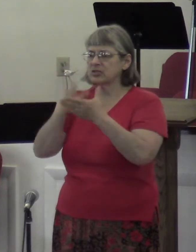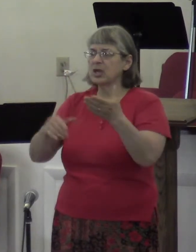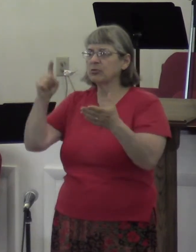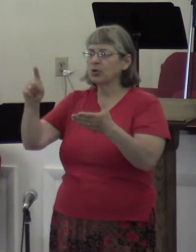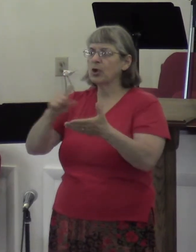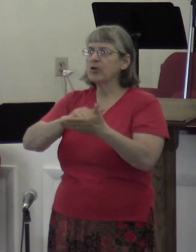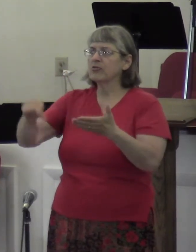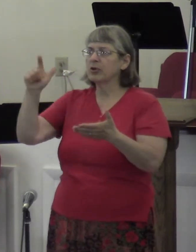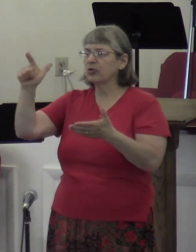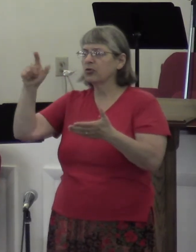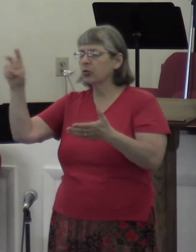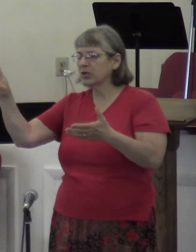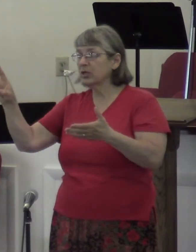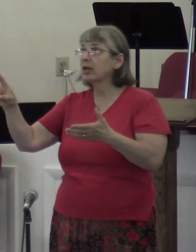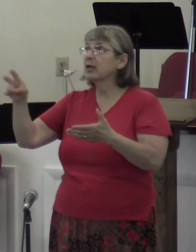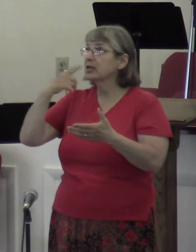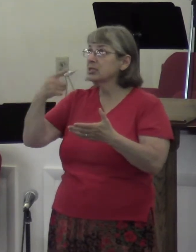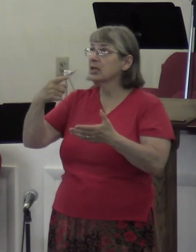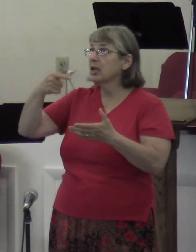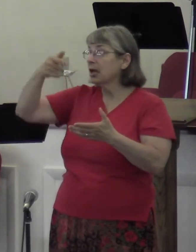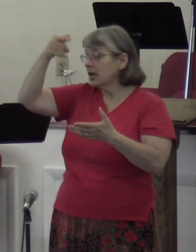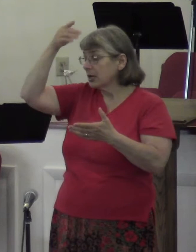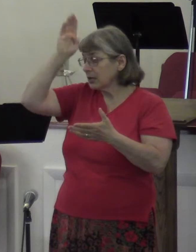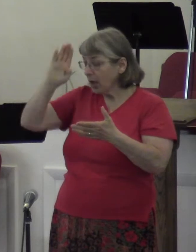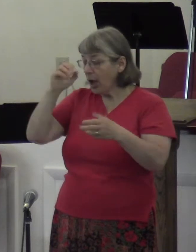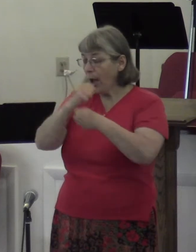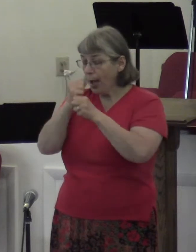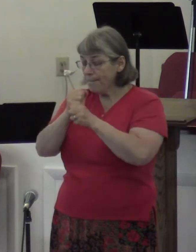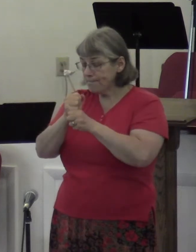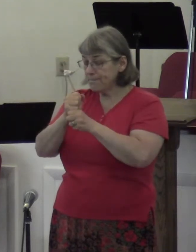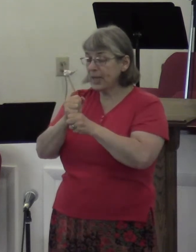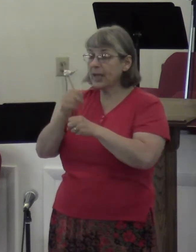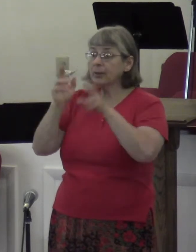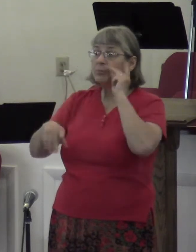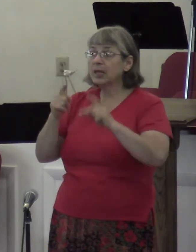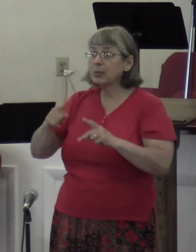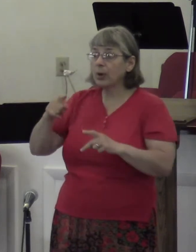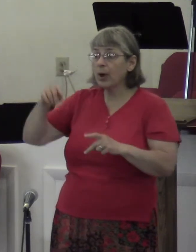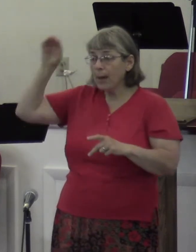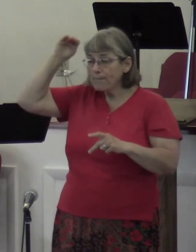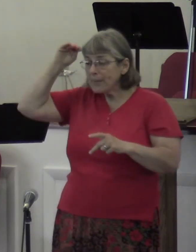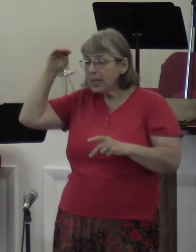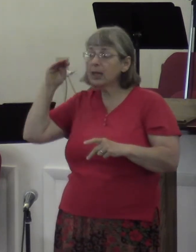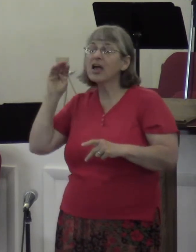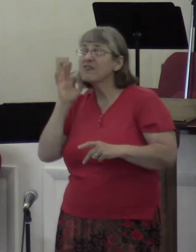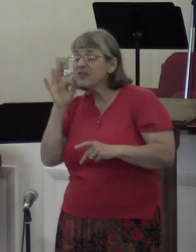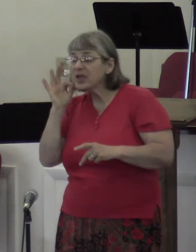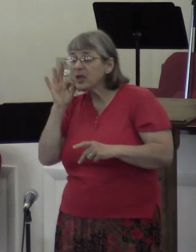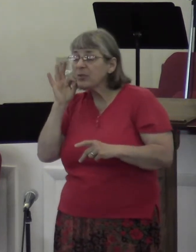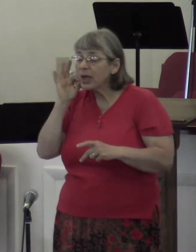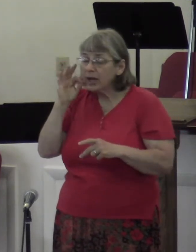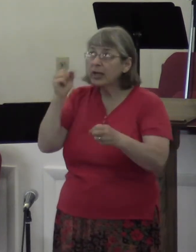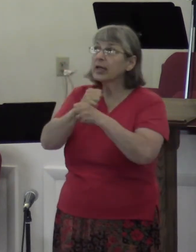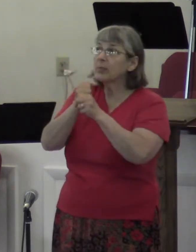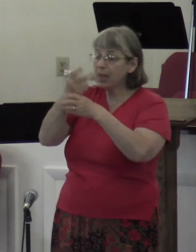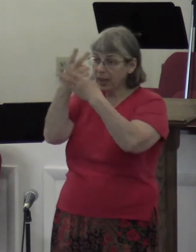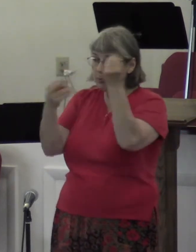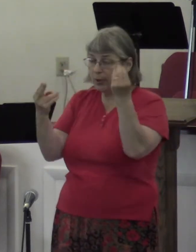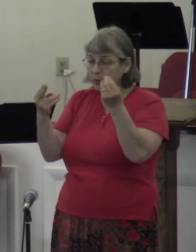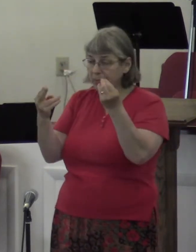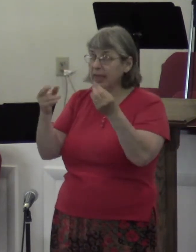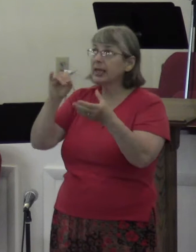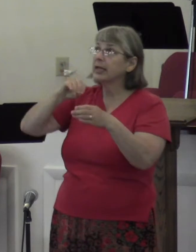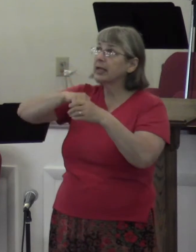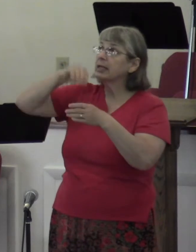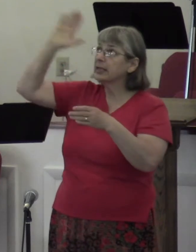the Bible says that God created human beings, male and female. He made them in His own image. Now, what is that image?